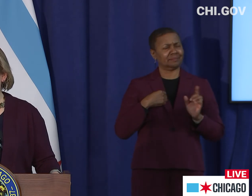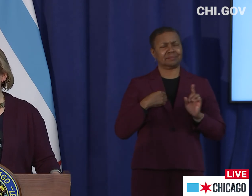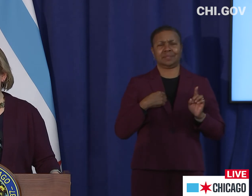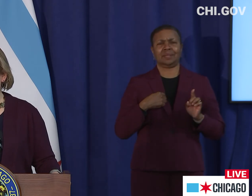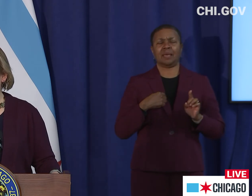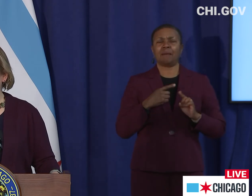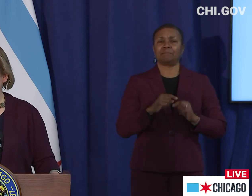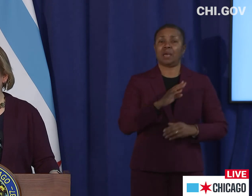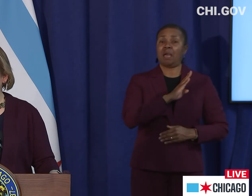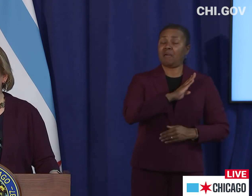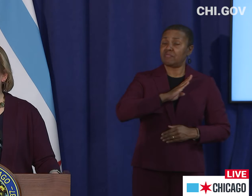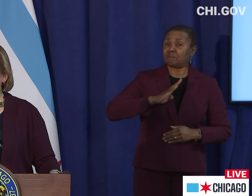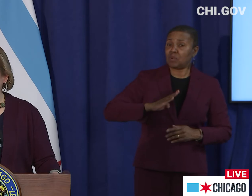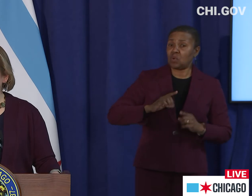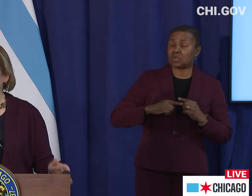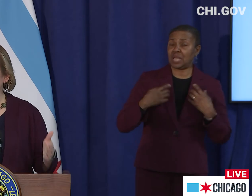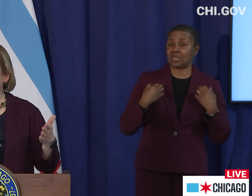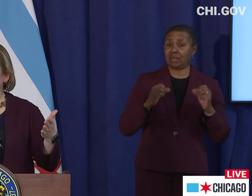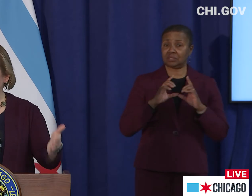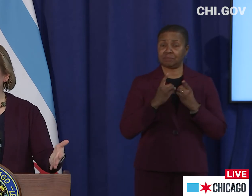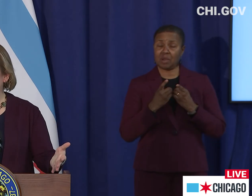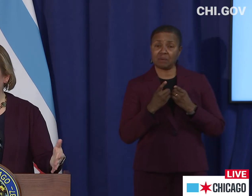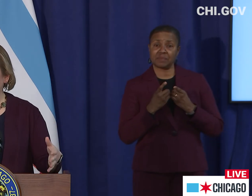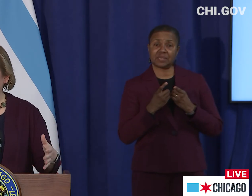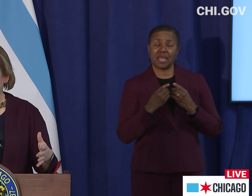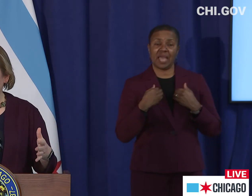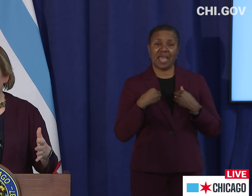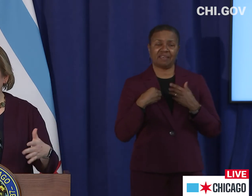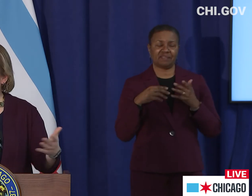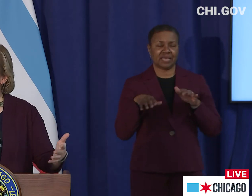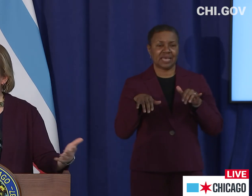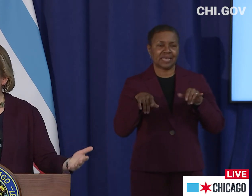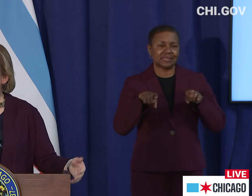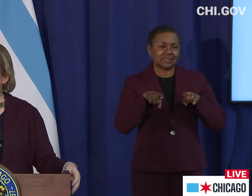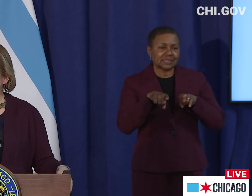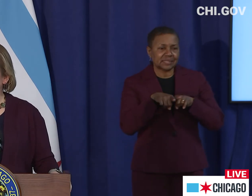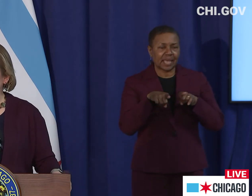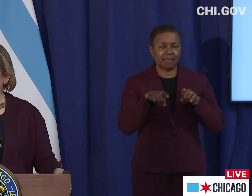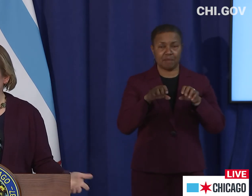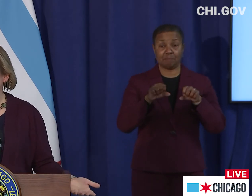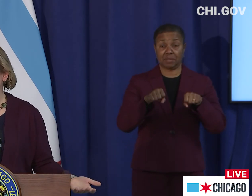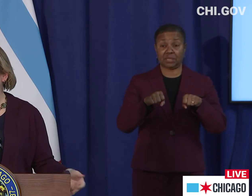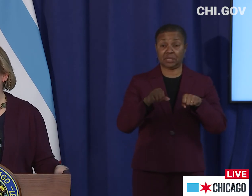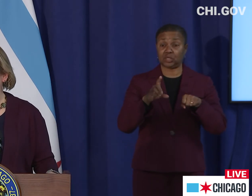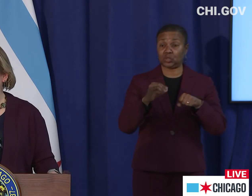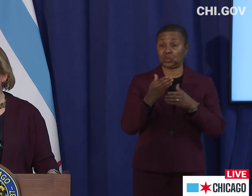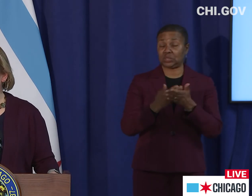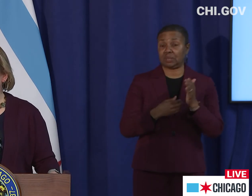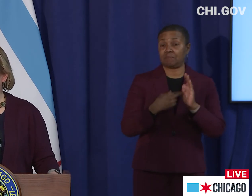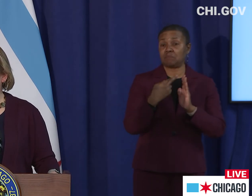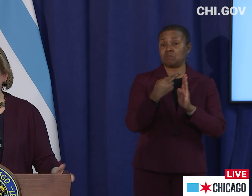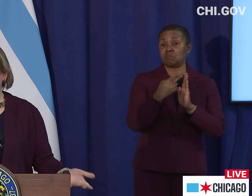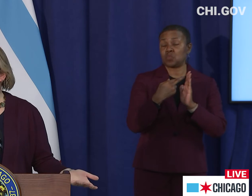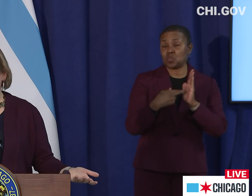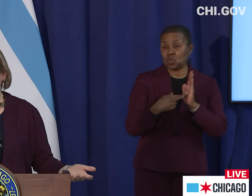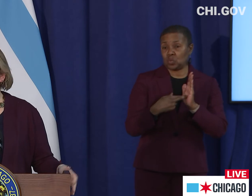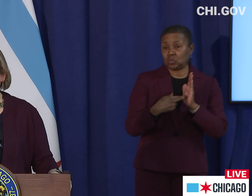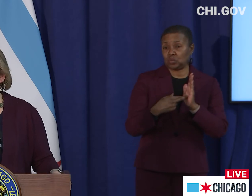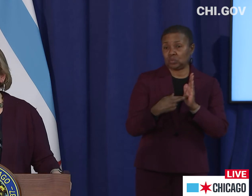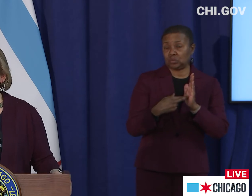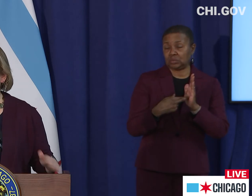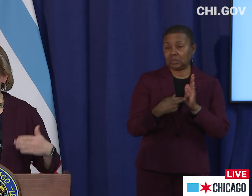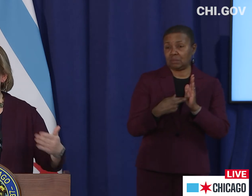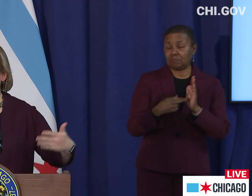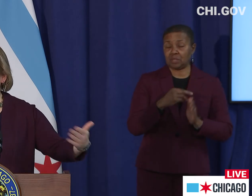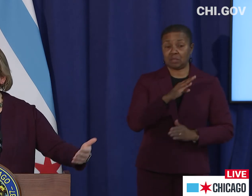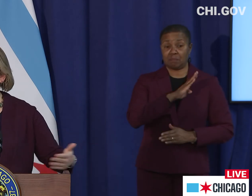board and the health department in the code are granted the same the same ability to do some rulemaking, but the Board of